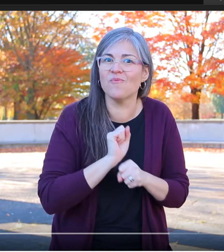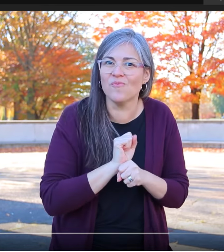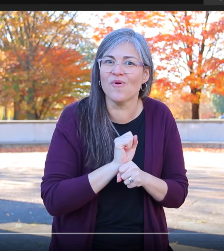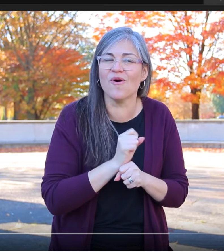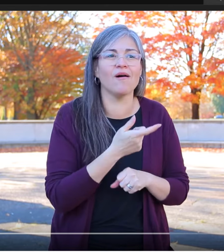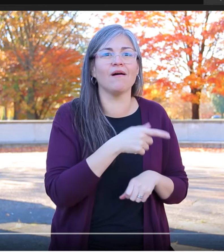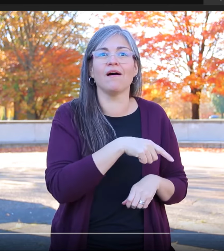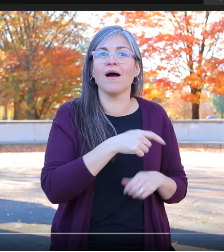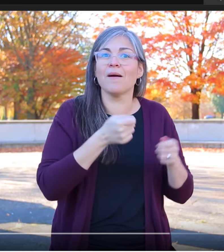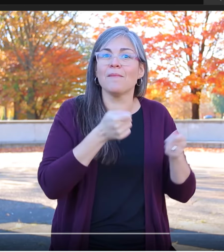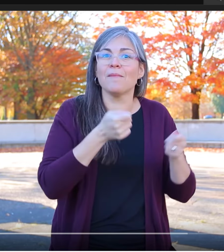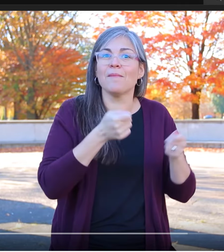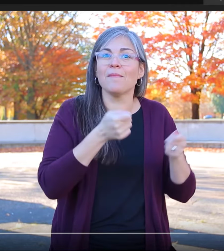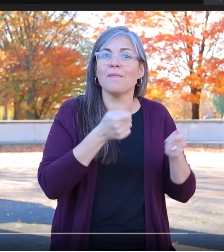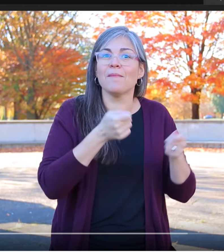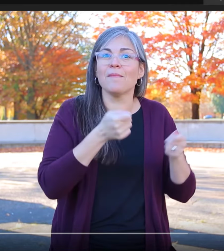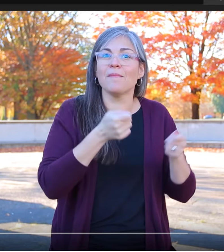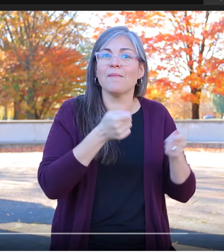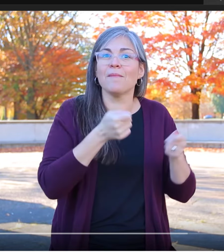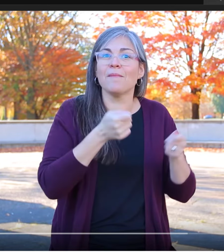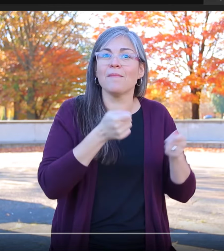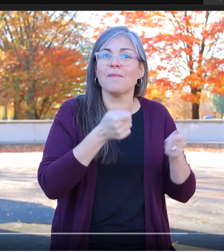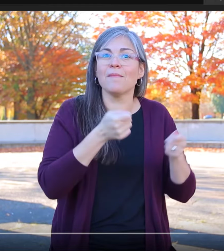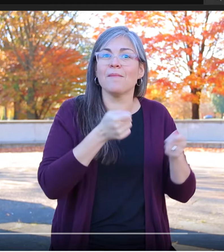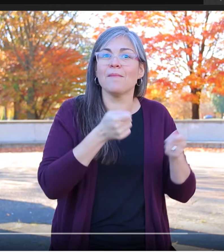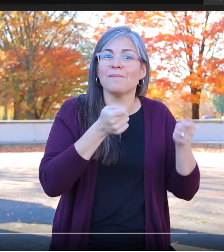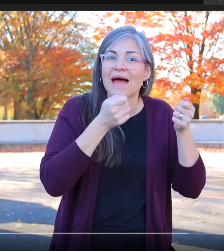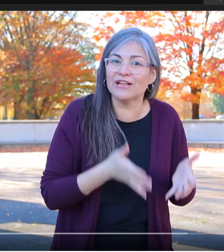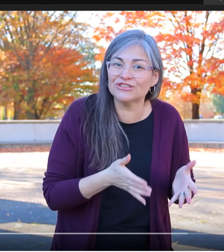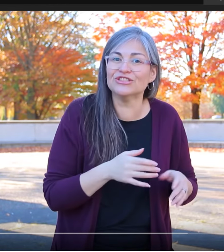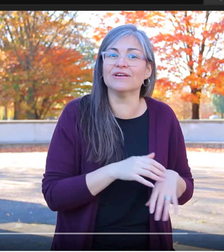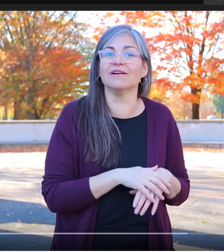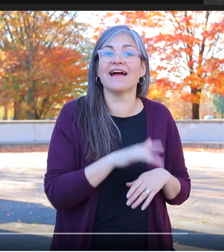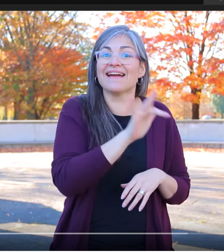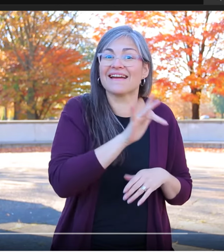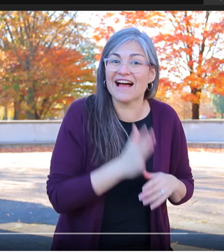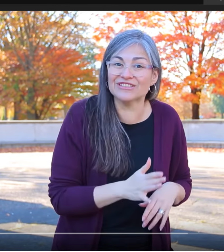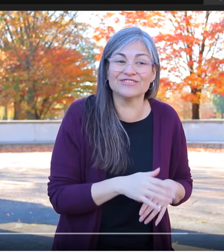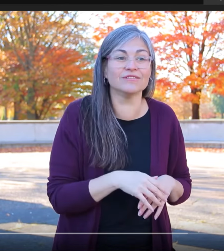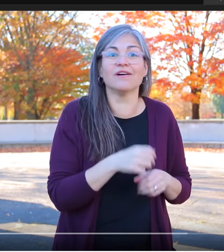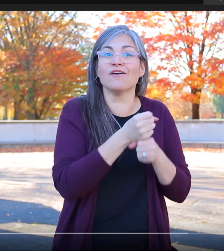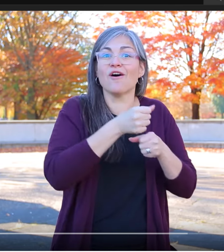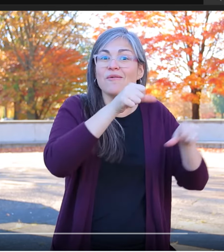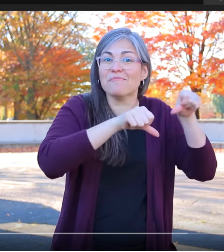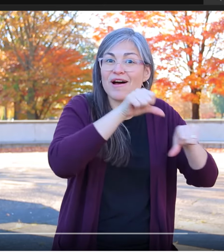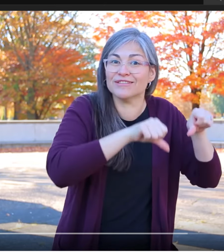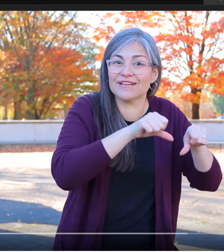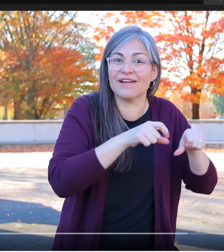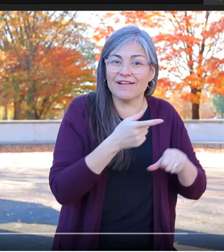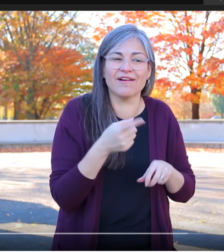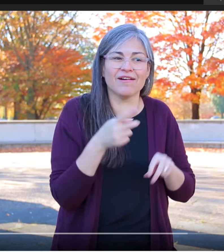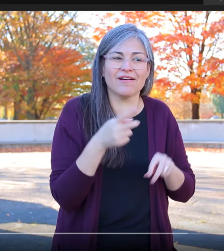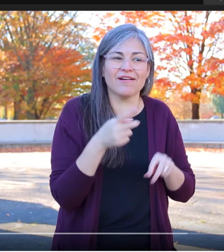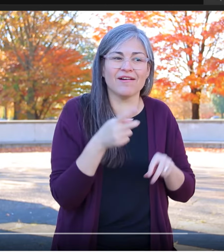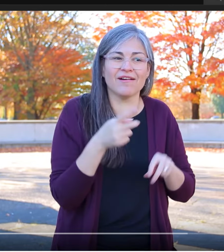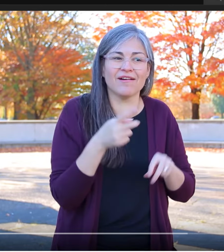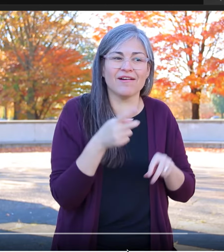All deaf employees, all deaf workers, manager, cashier, coffee maker. So she's